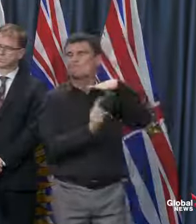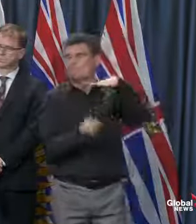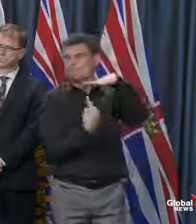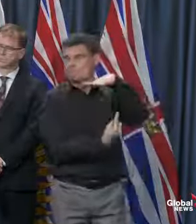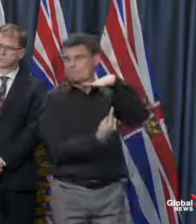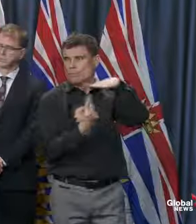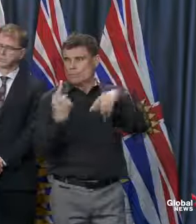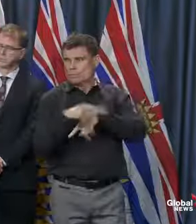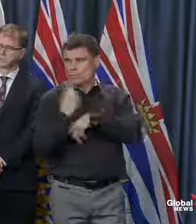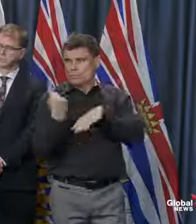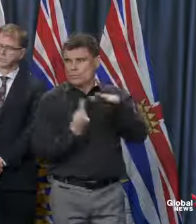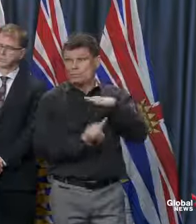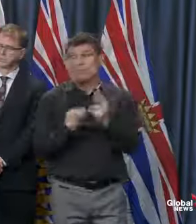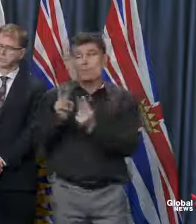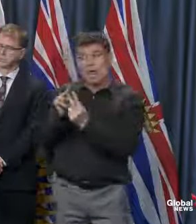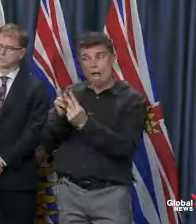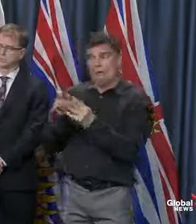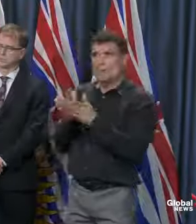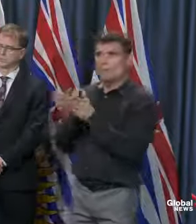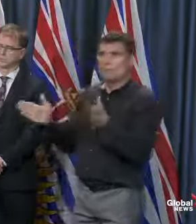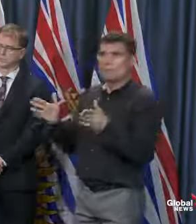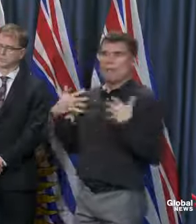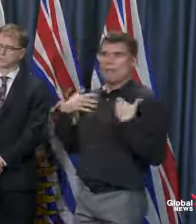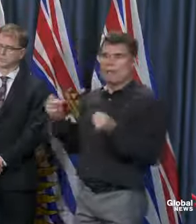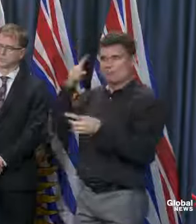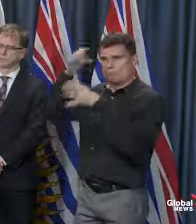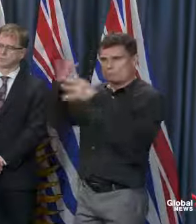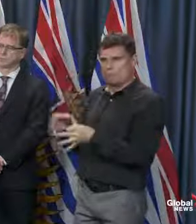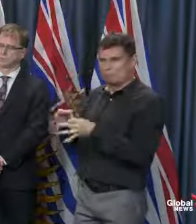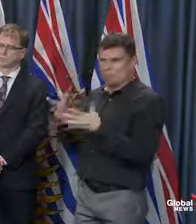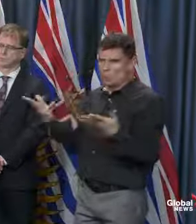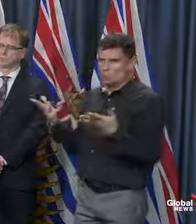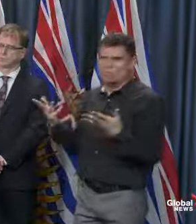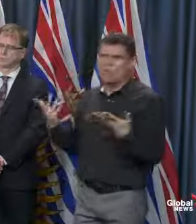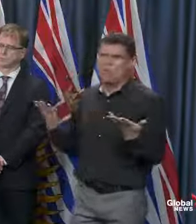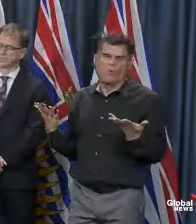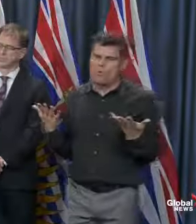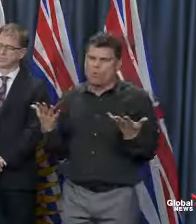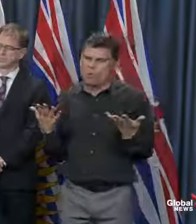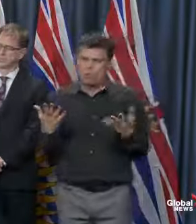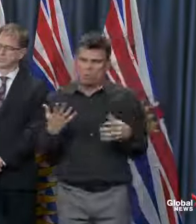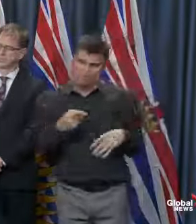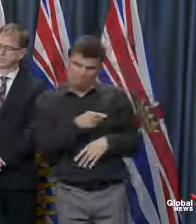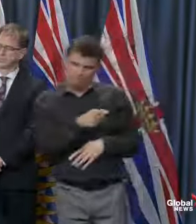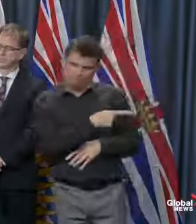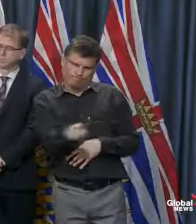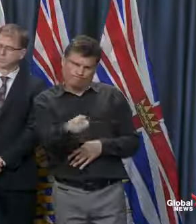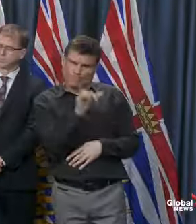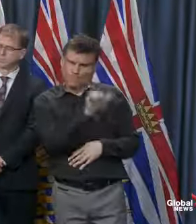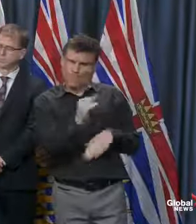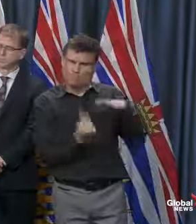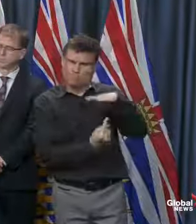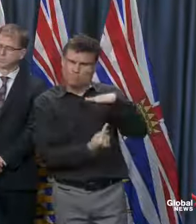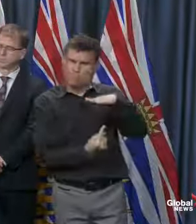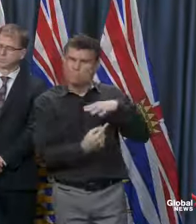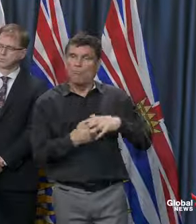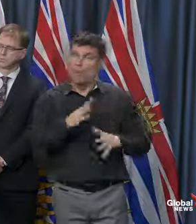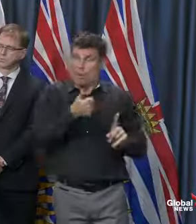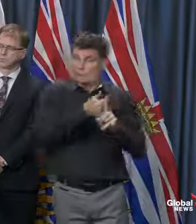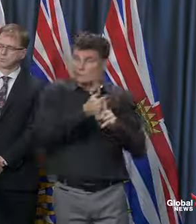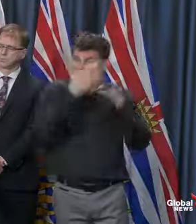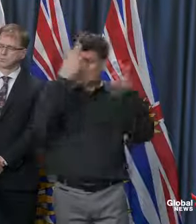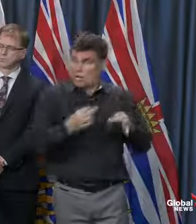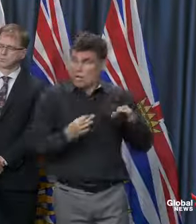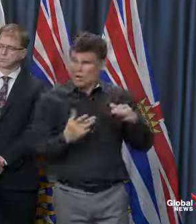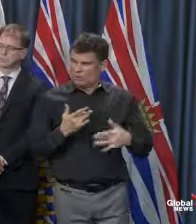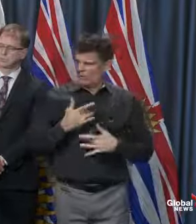in self-isolation, awaiting the test. So people are not out and about doing their business. If they've had symptoms and they've been tested,